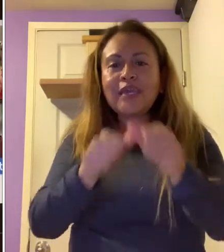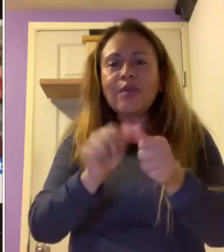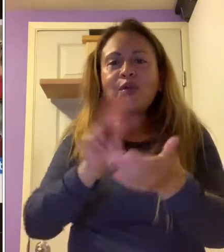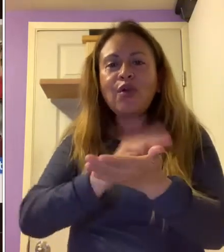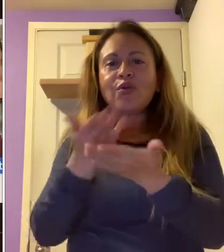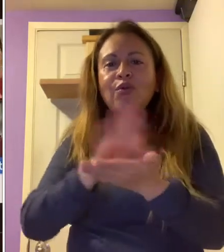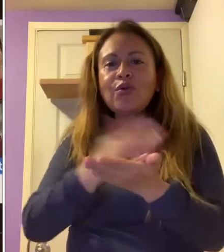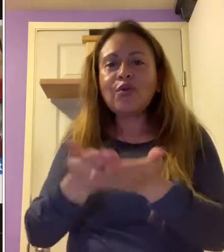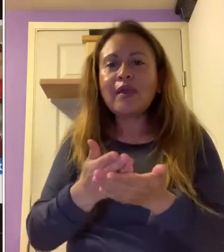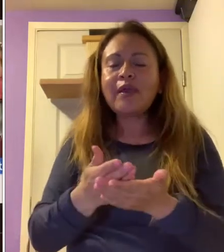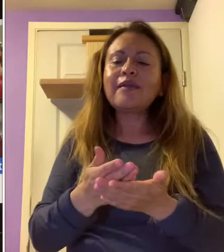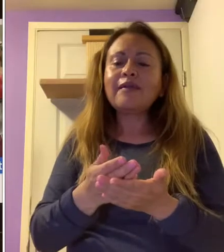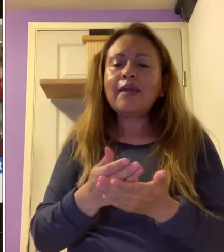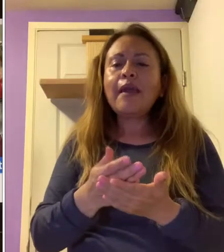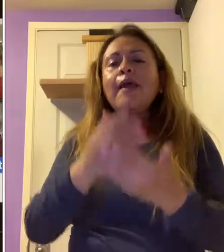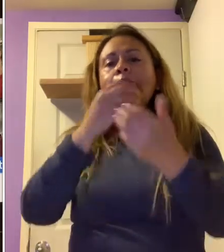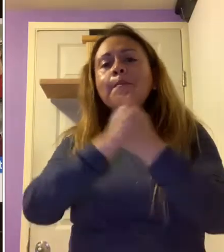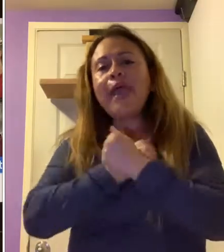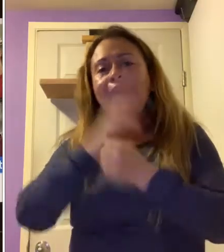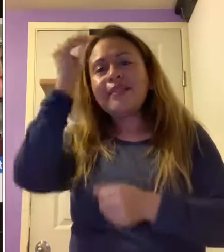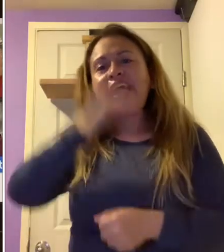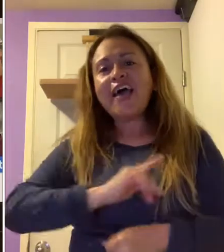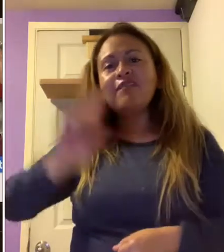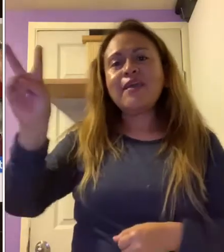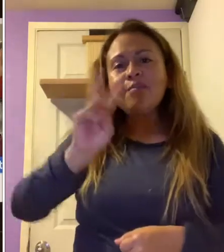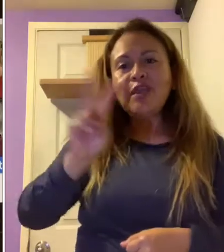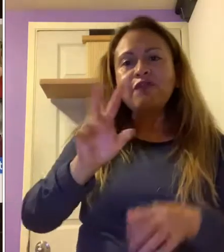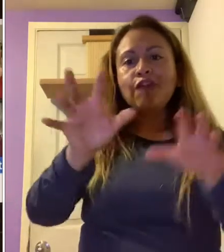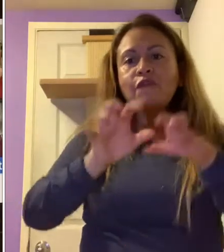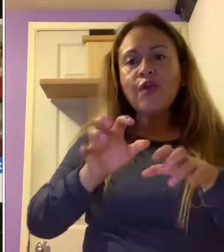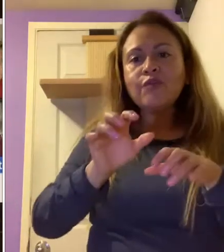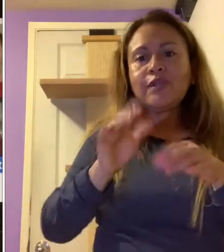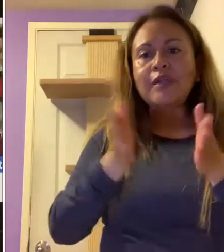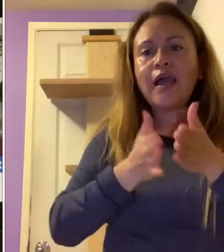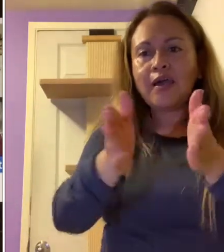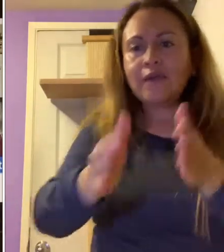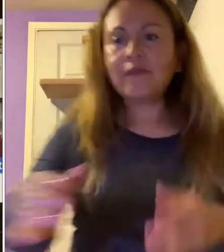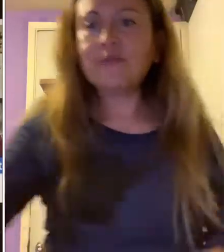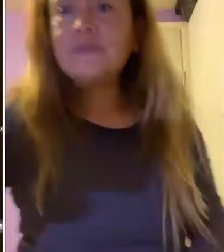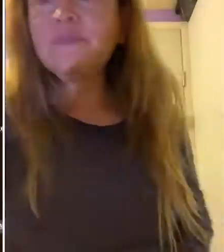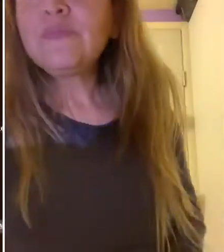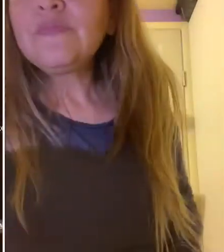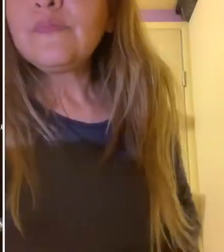Hashtag keep on cooking. Mad love and peace from the frozen aisle.